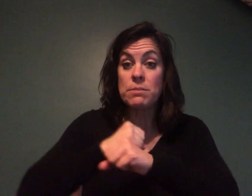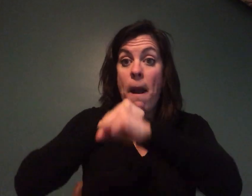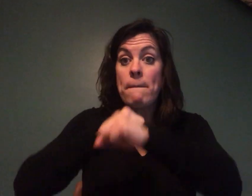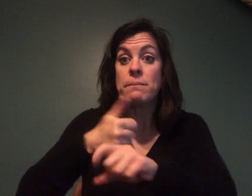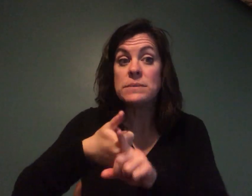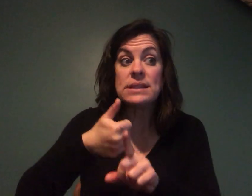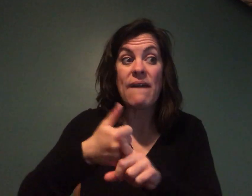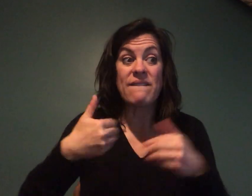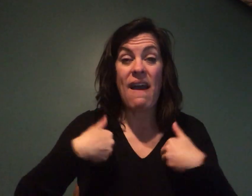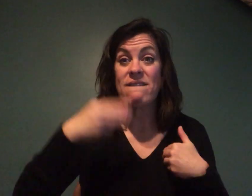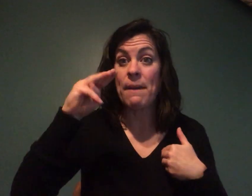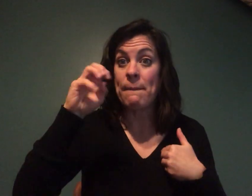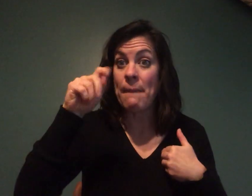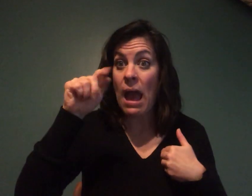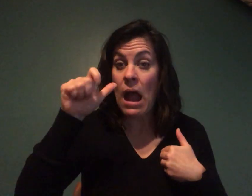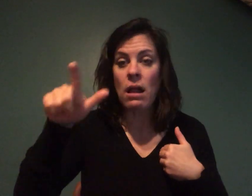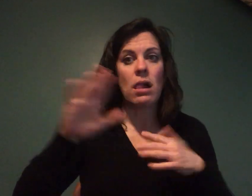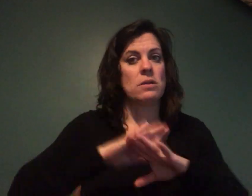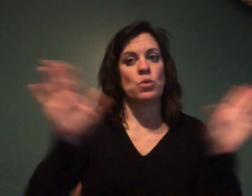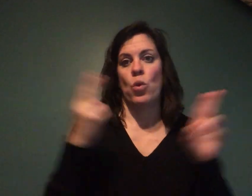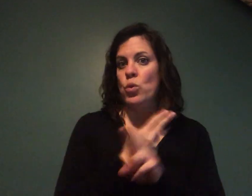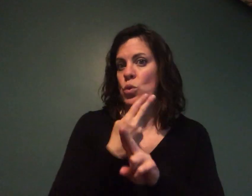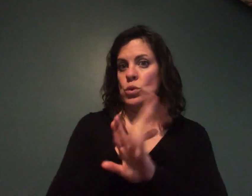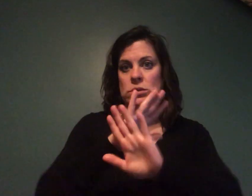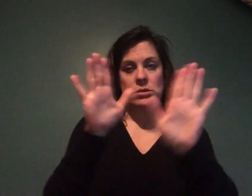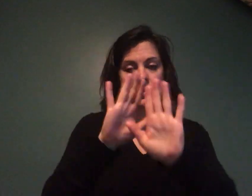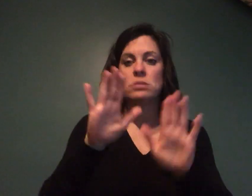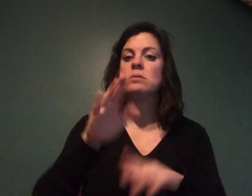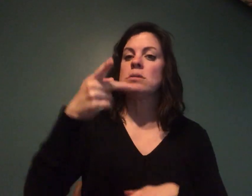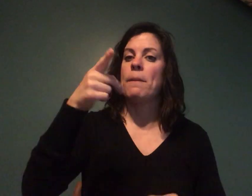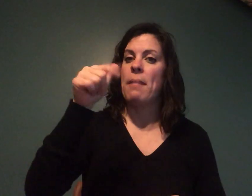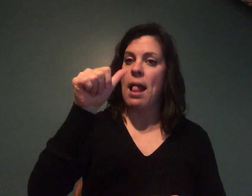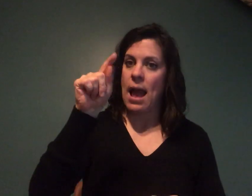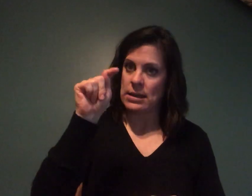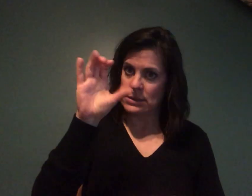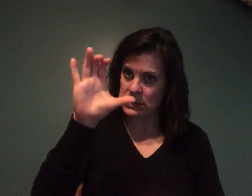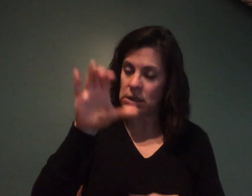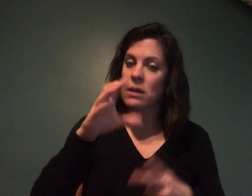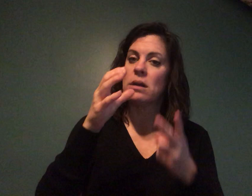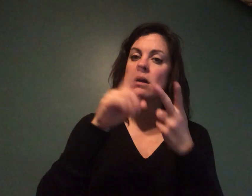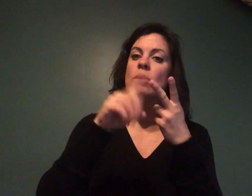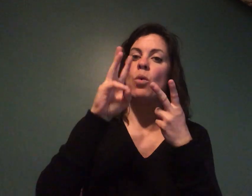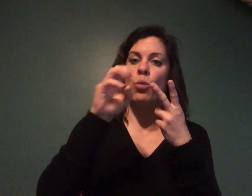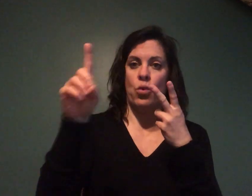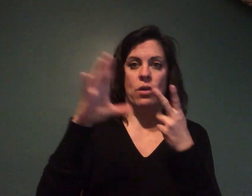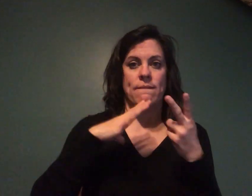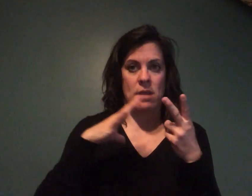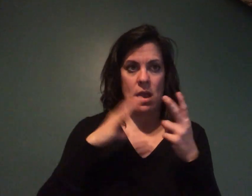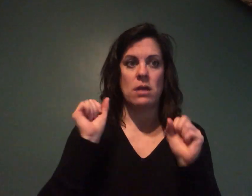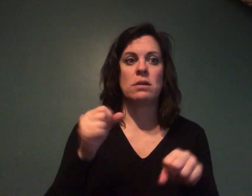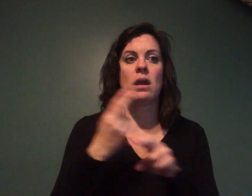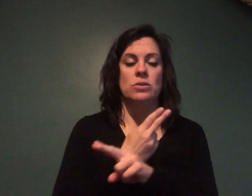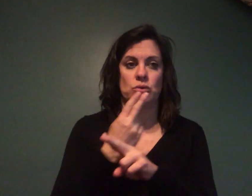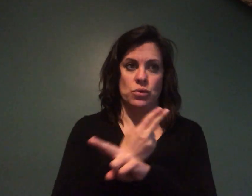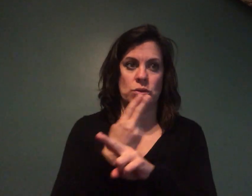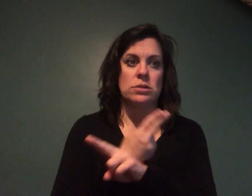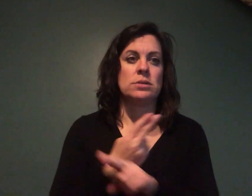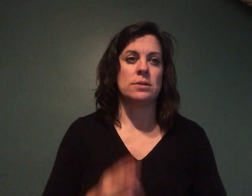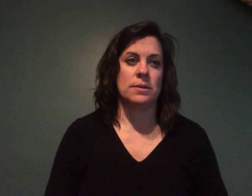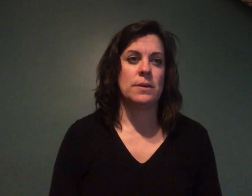situation. Okay, that type of thing. All right. So we're up to electrical right here. All right, we'll wrap